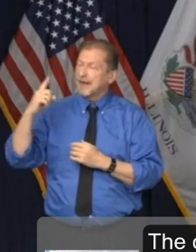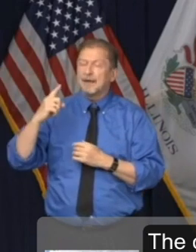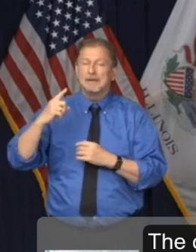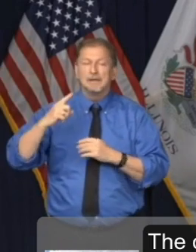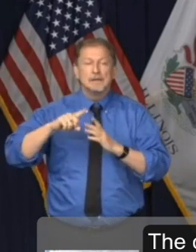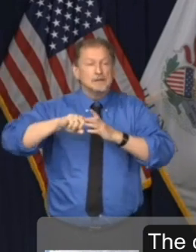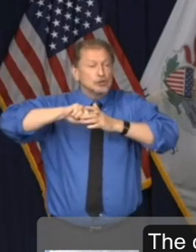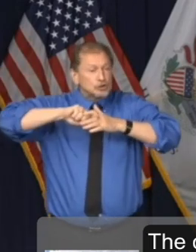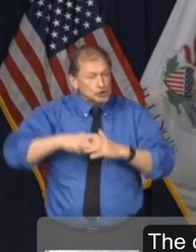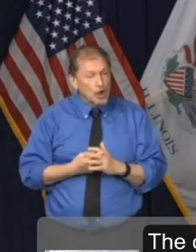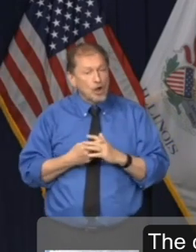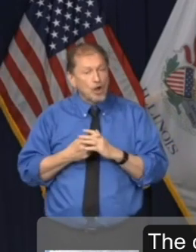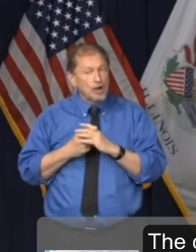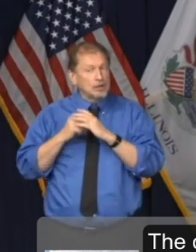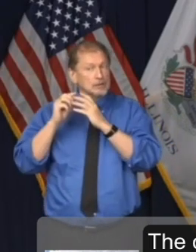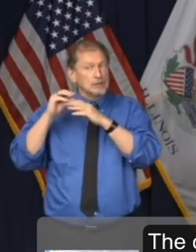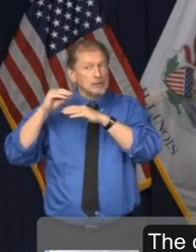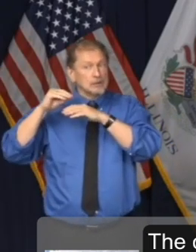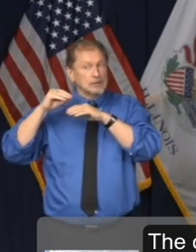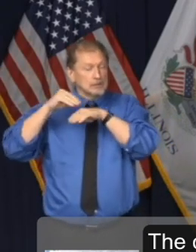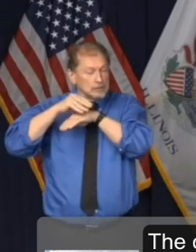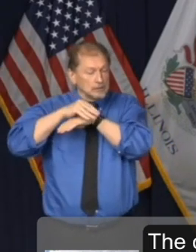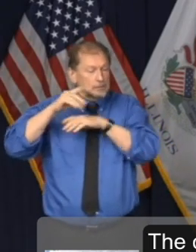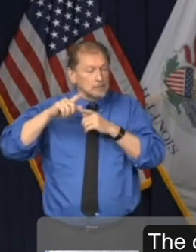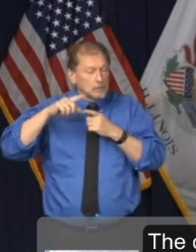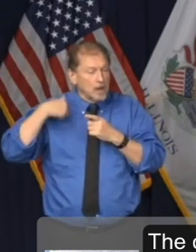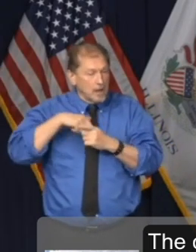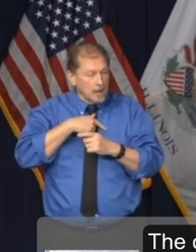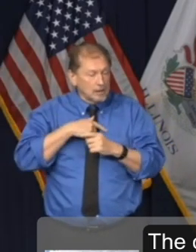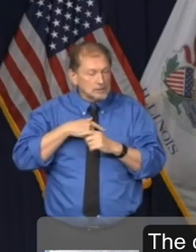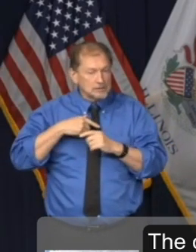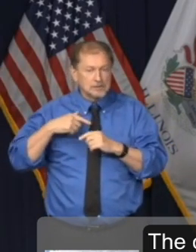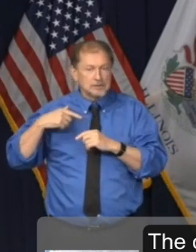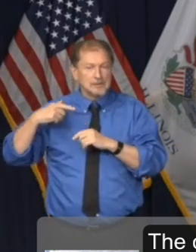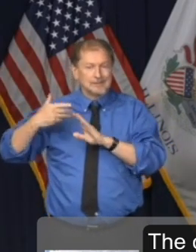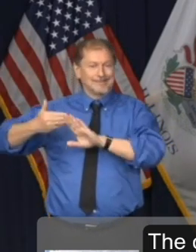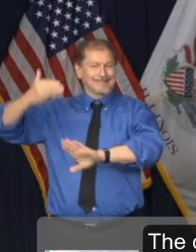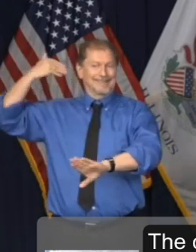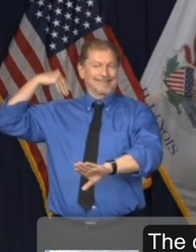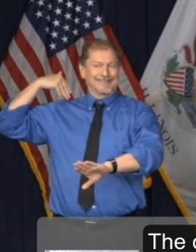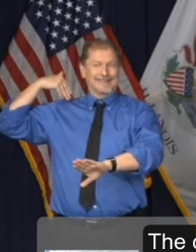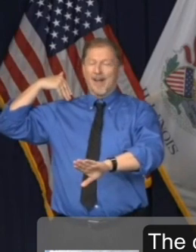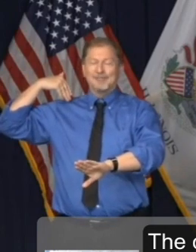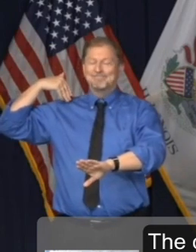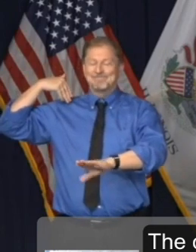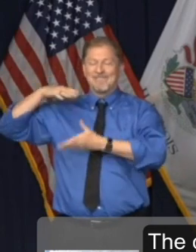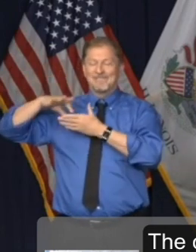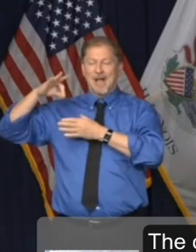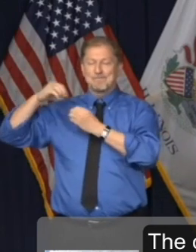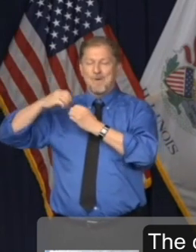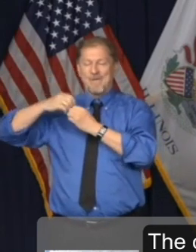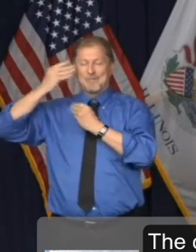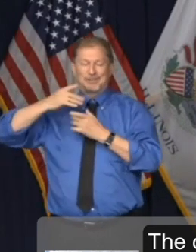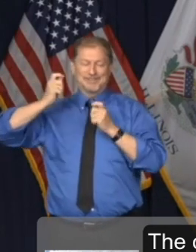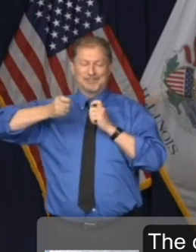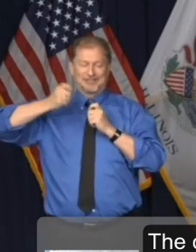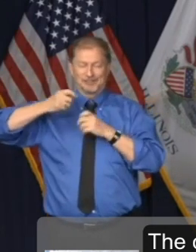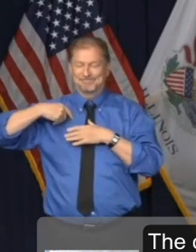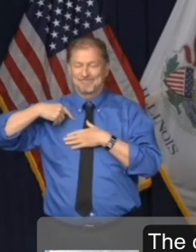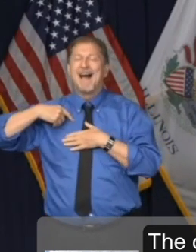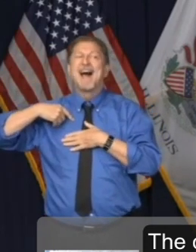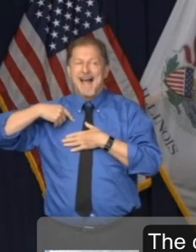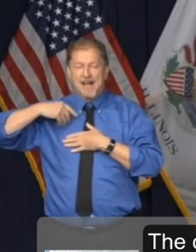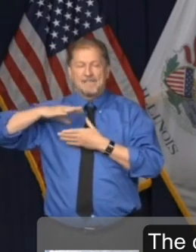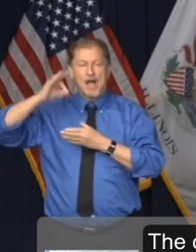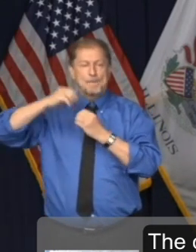who are, less informed, right? The experts giving advice to us have been learning along the way and giving more and more advice. You've seen CDC, for